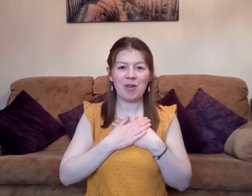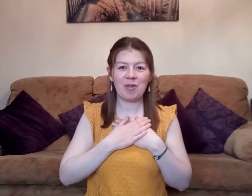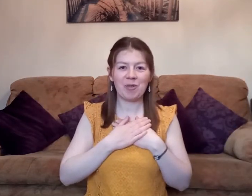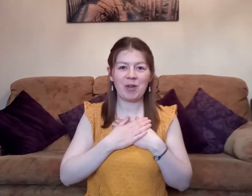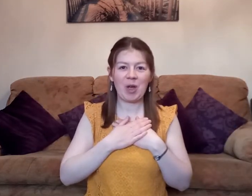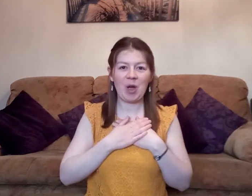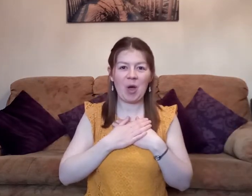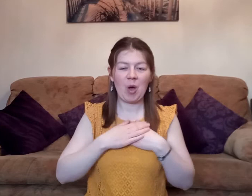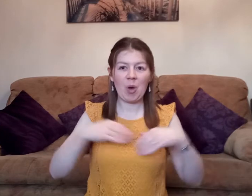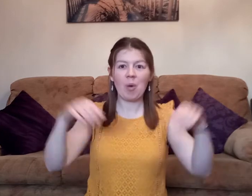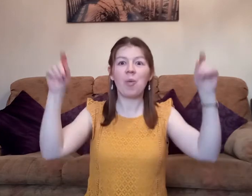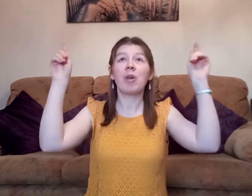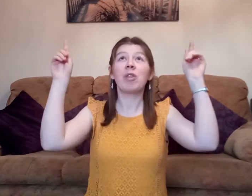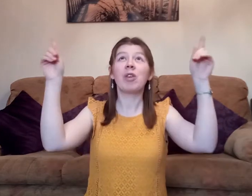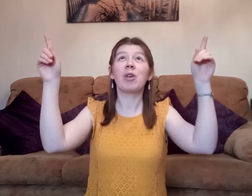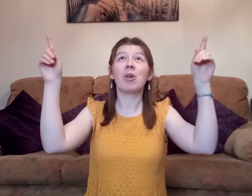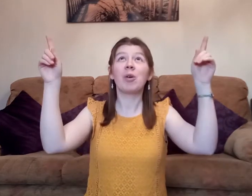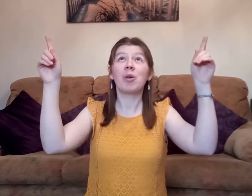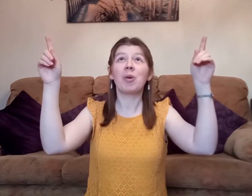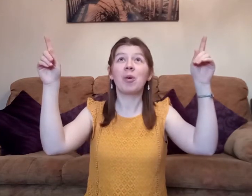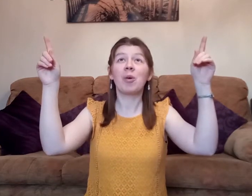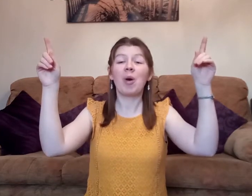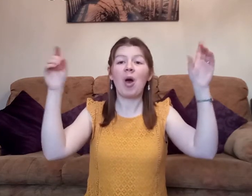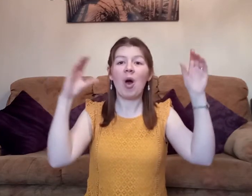love with you.